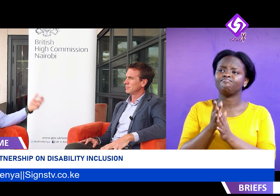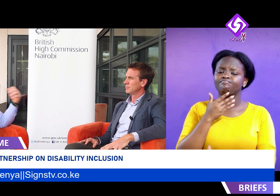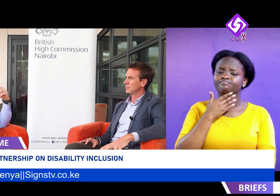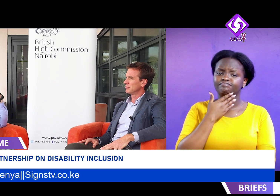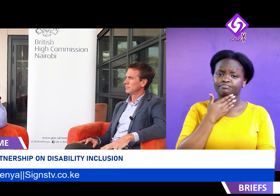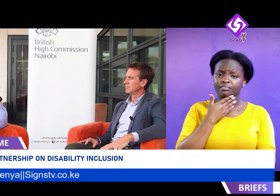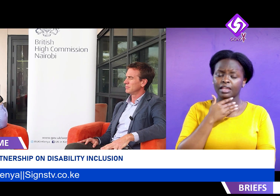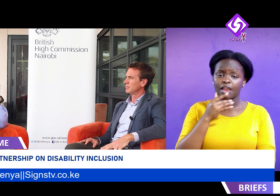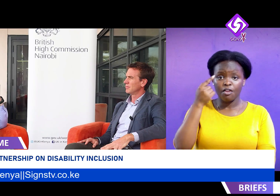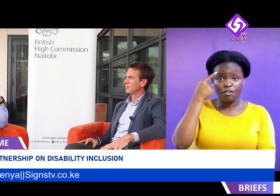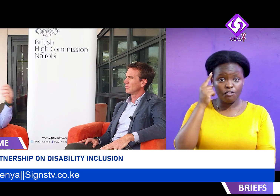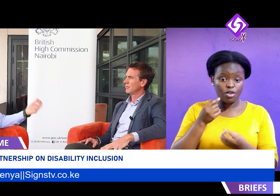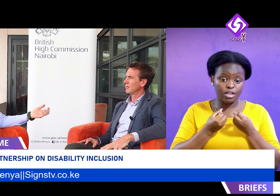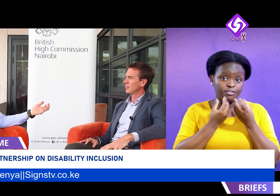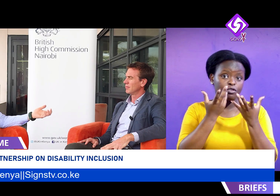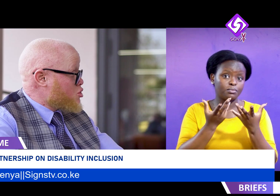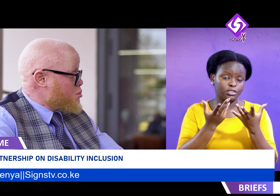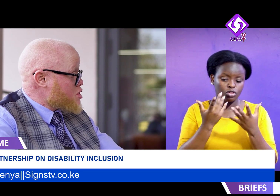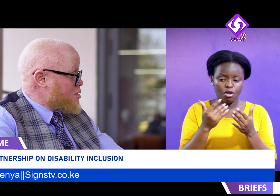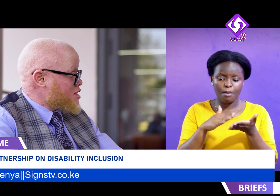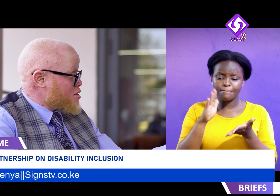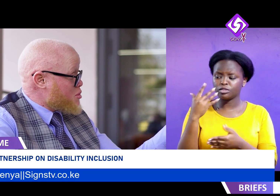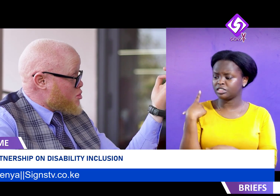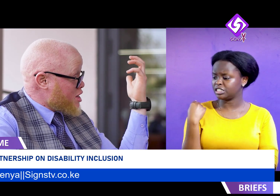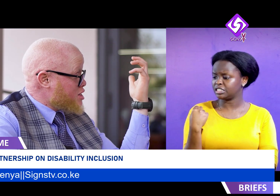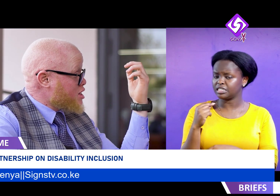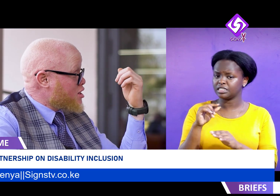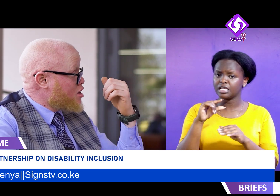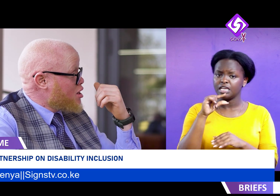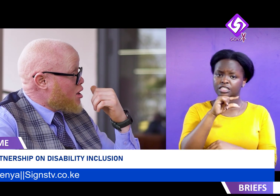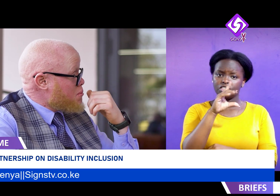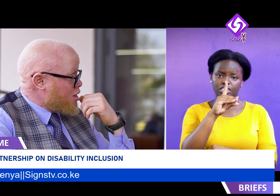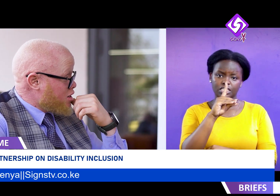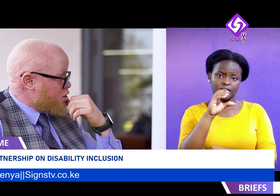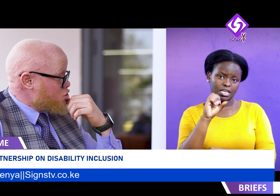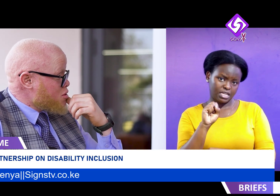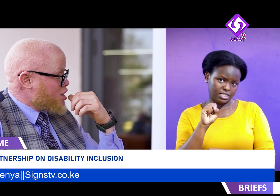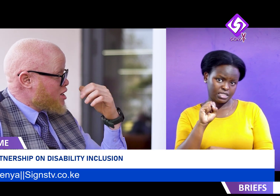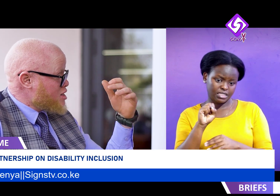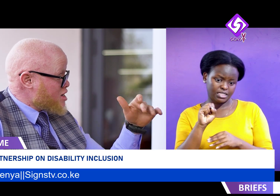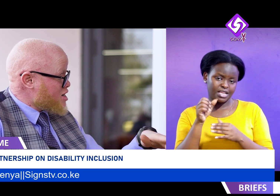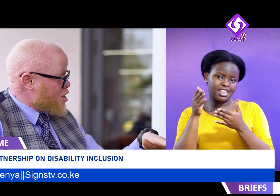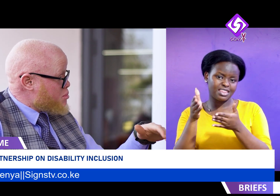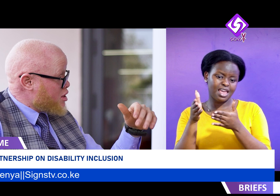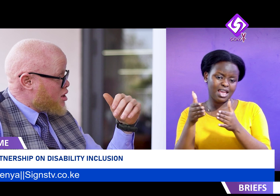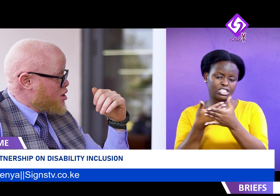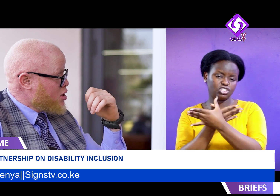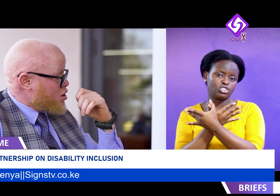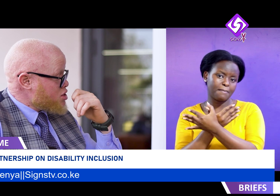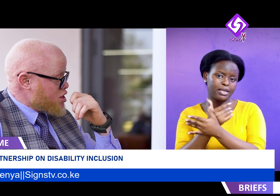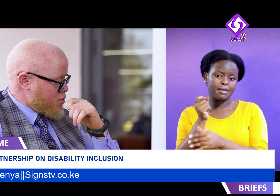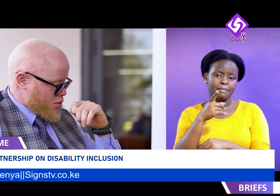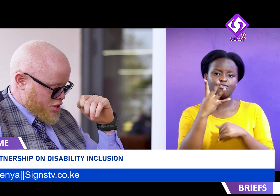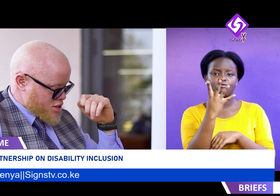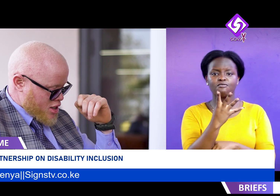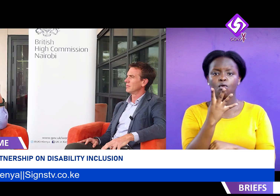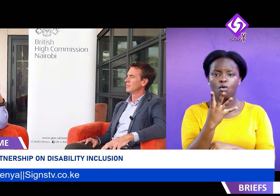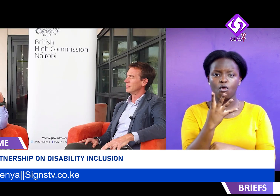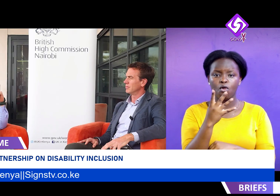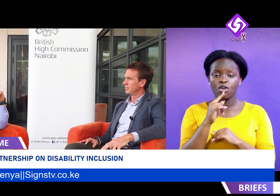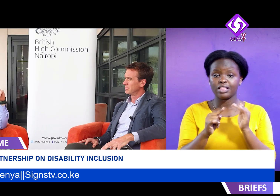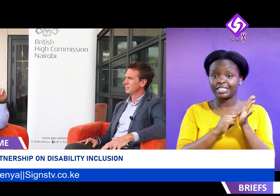and just for information, the most recent Global Disability Summit was held in Berlin, Germany, just in April